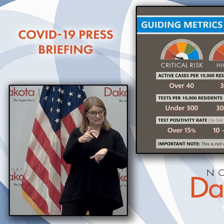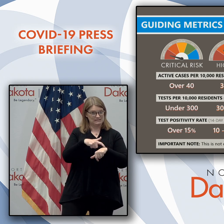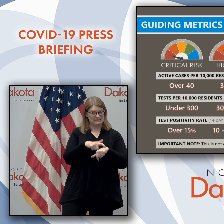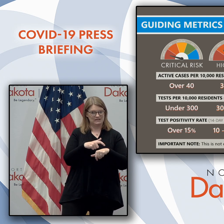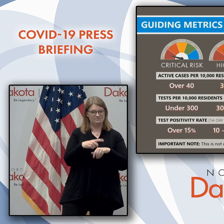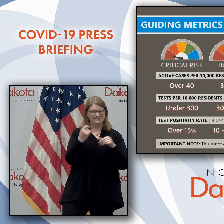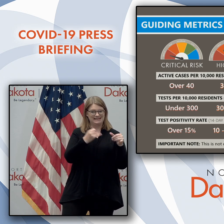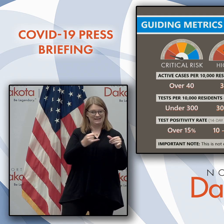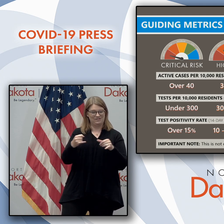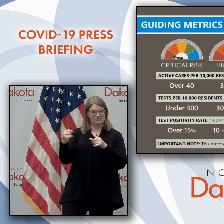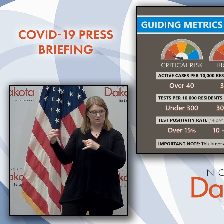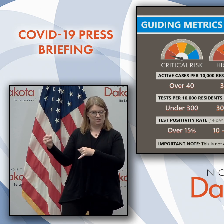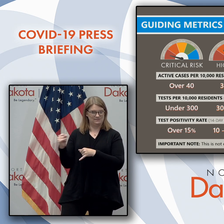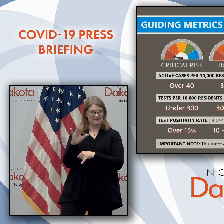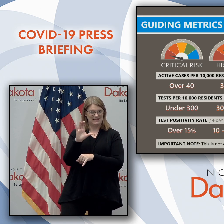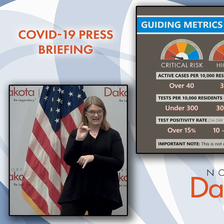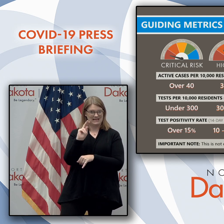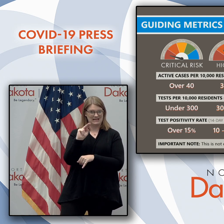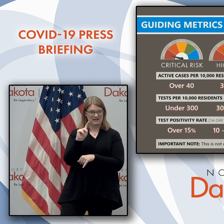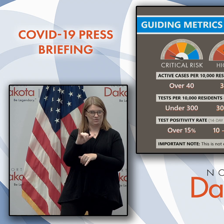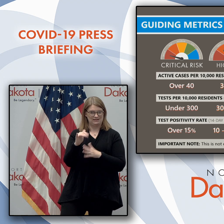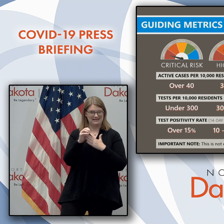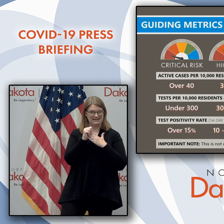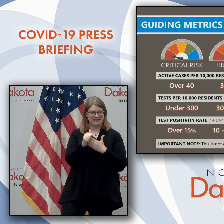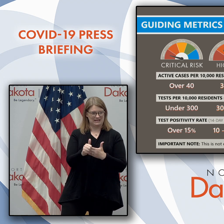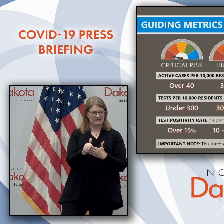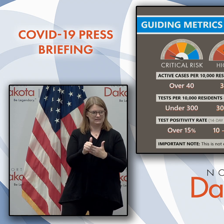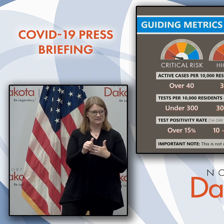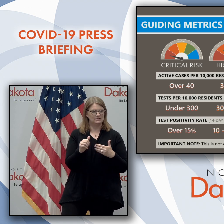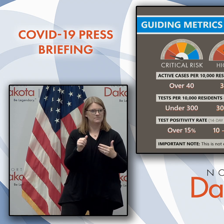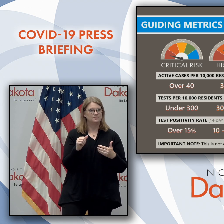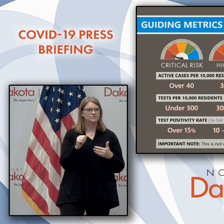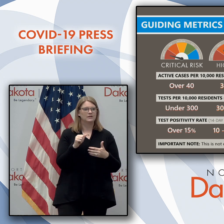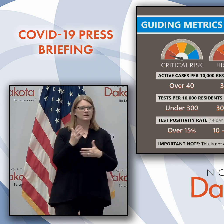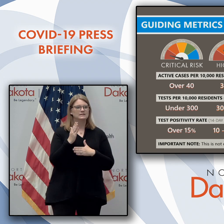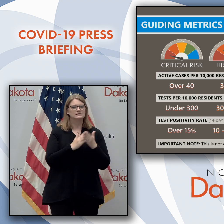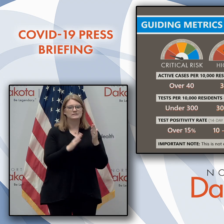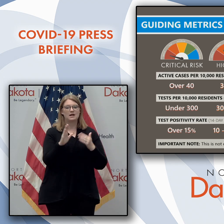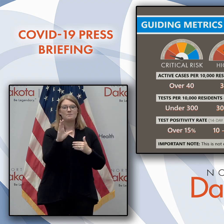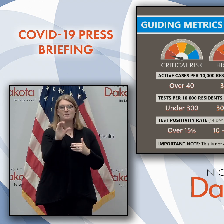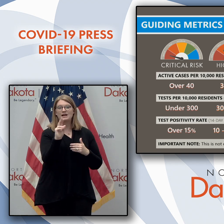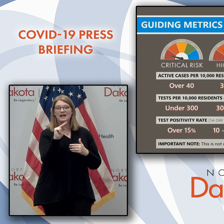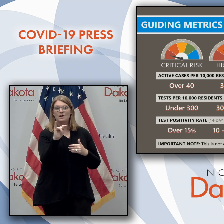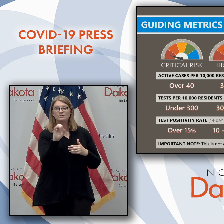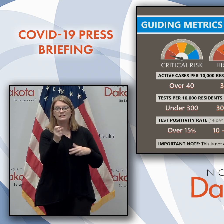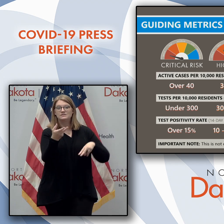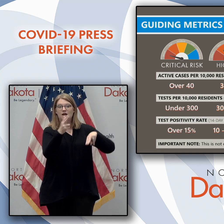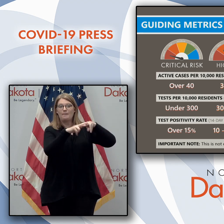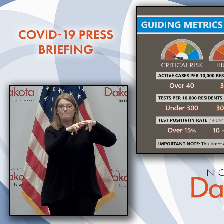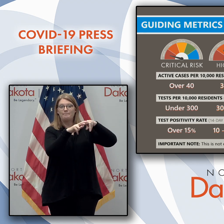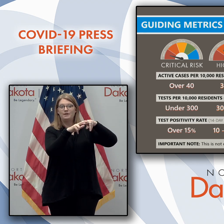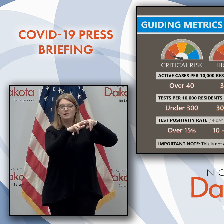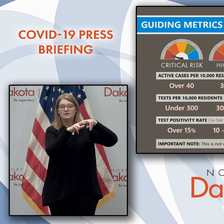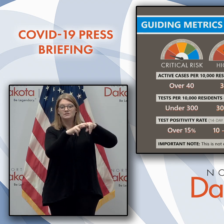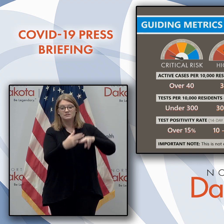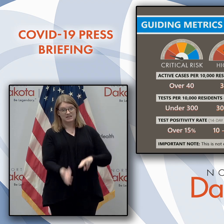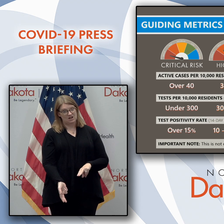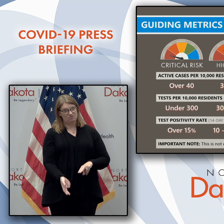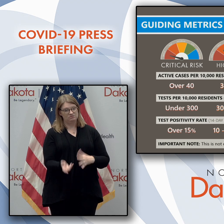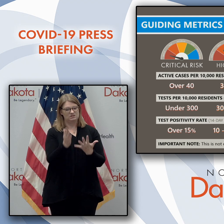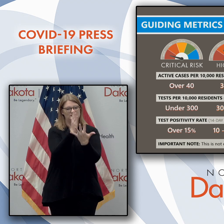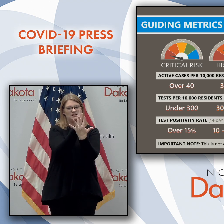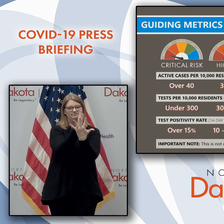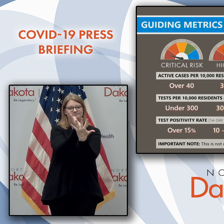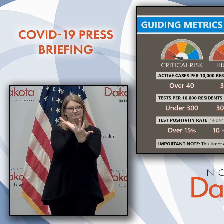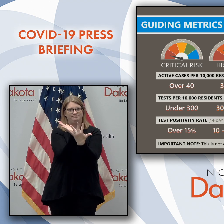county by county guidance, and we're going to be moving some counties up in risk level, some counties down in risk